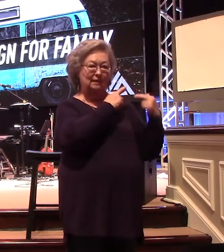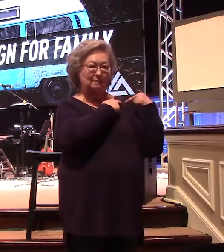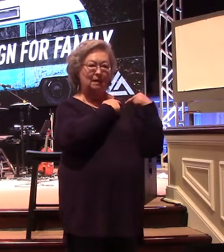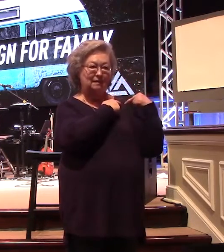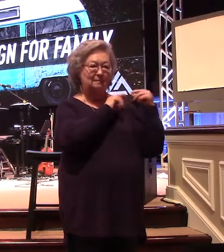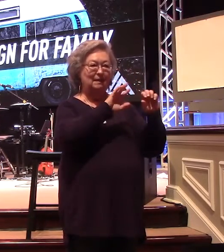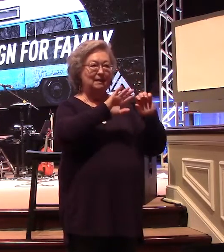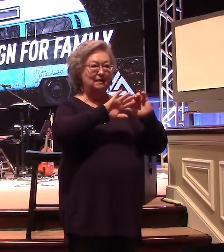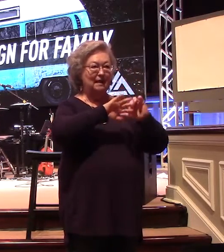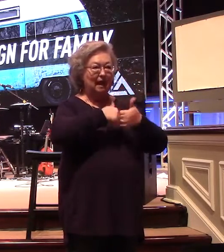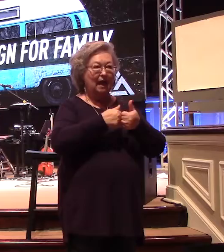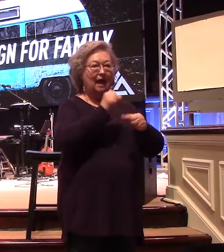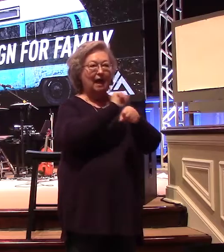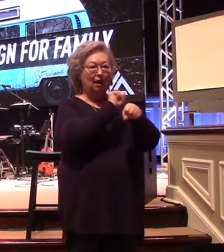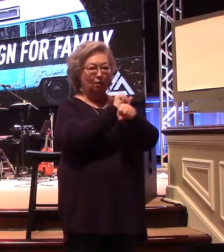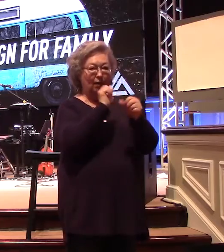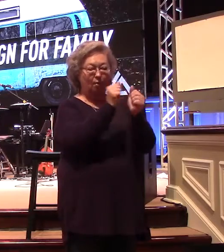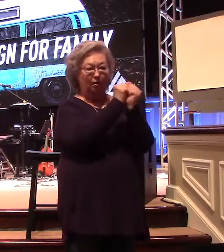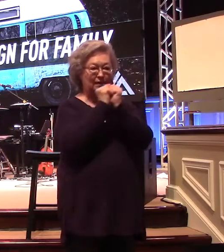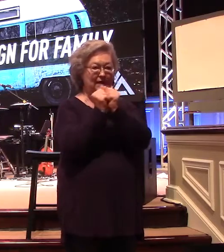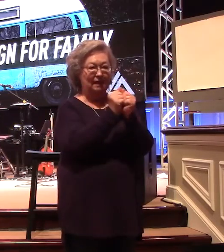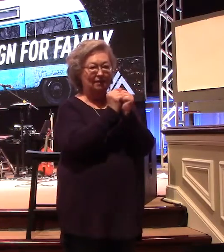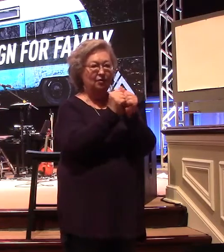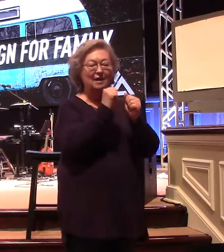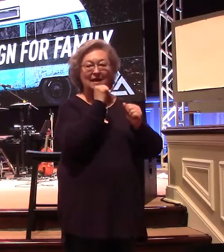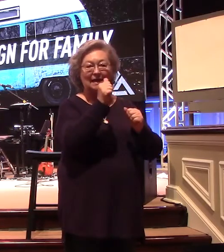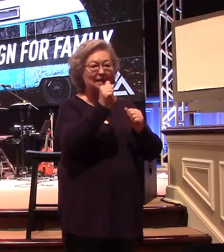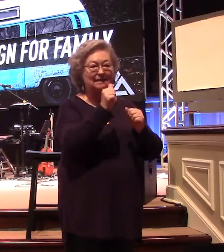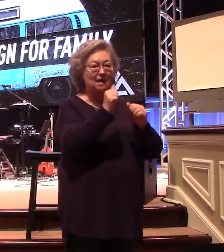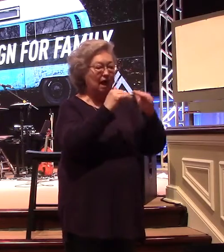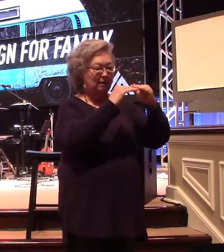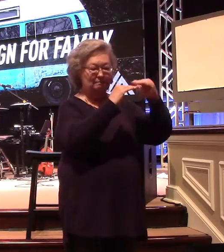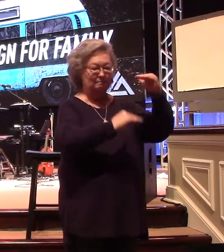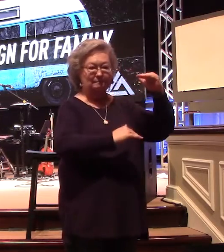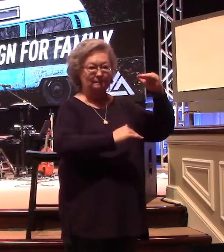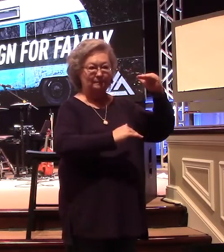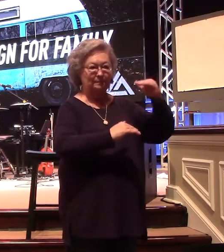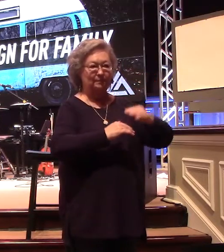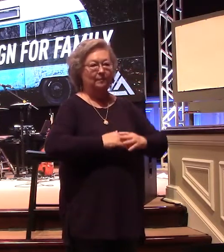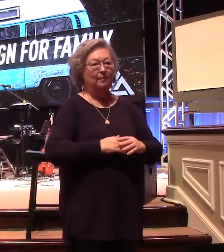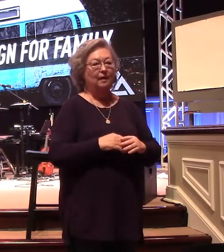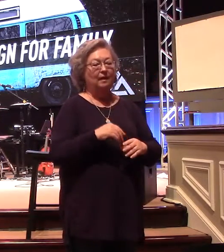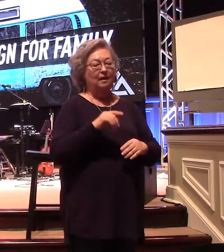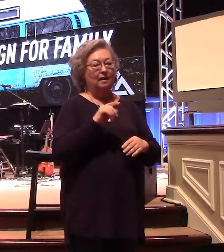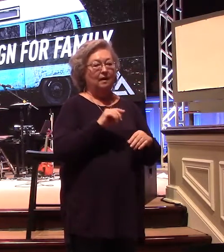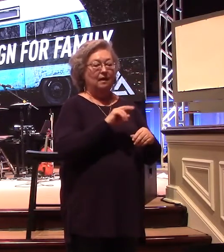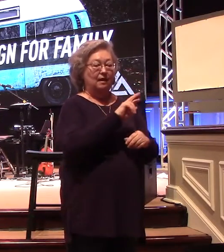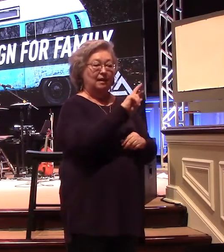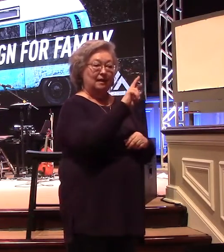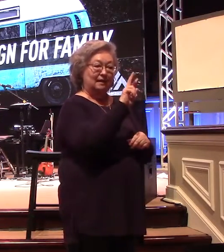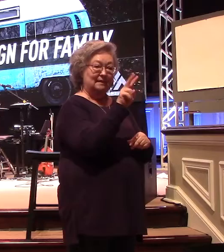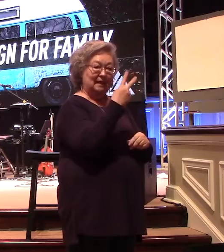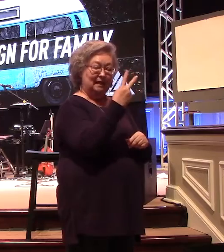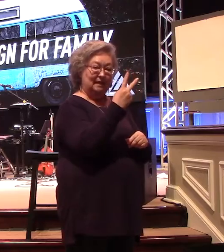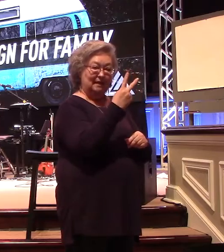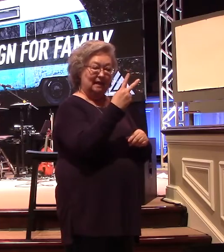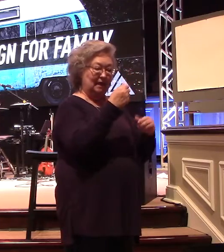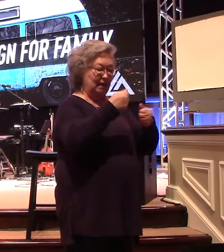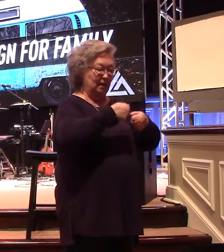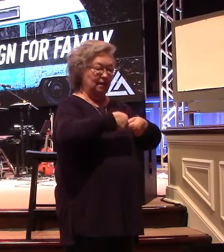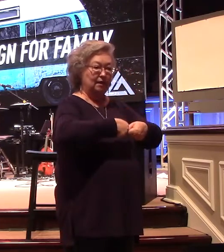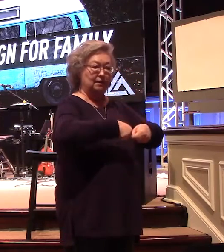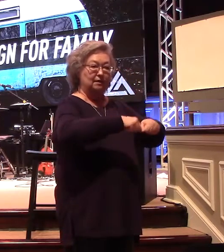together. So it's not an issue of inferiority. The second thing submission is not. It's not surrendering your